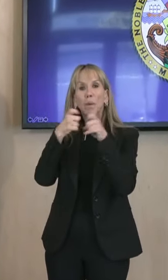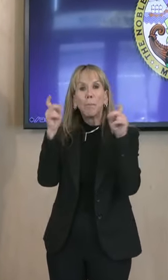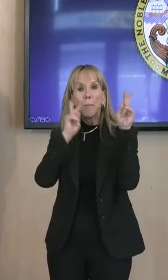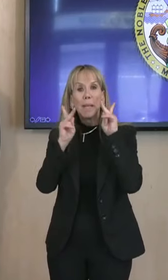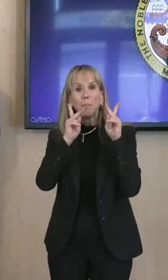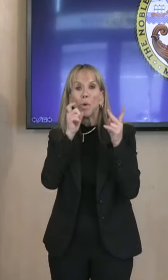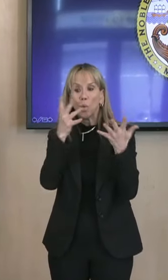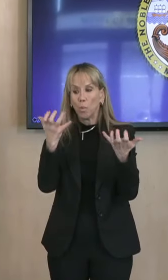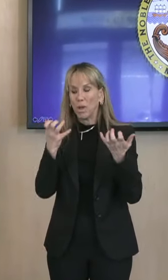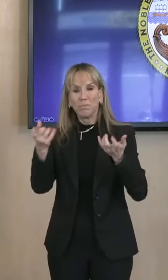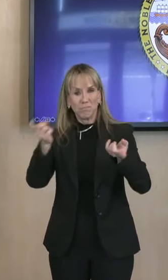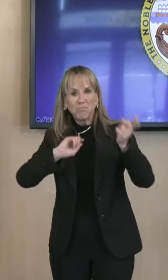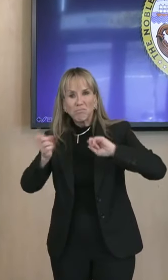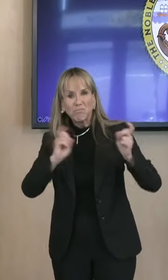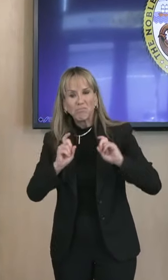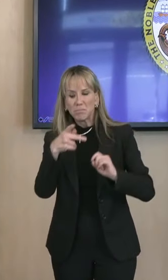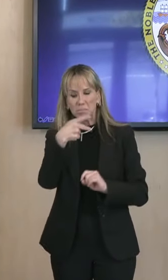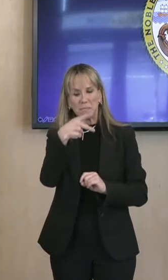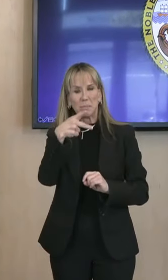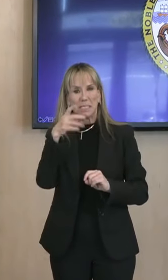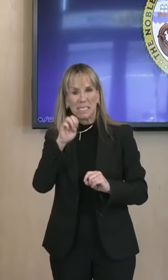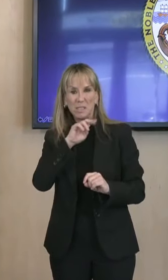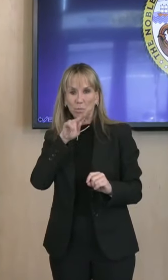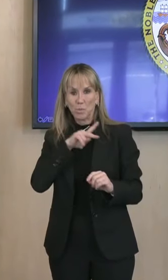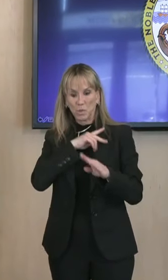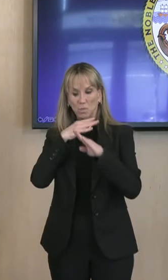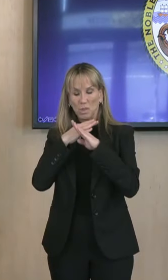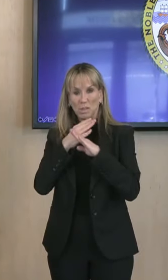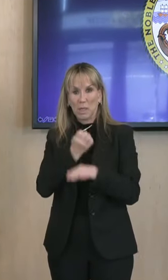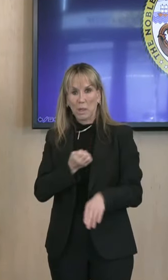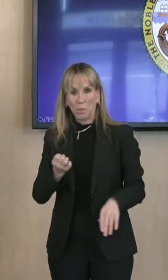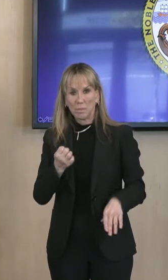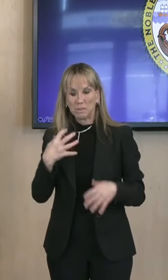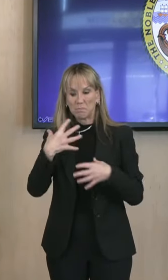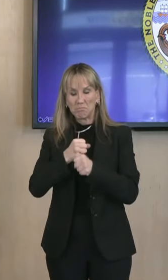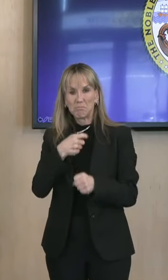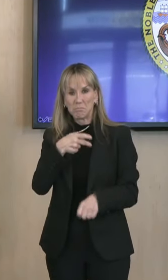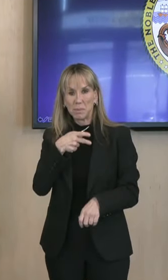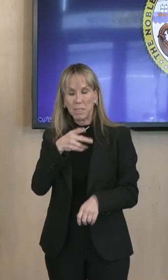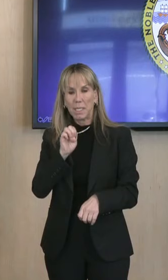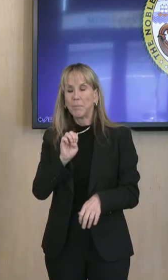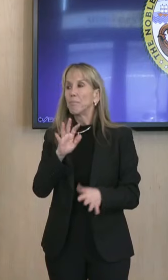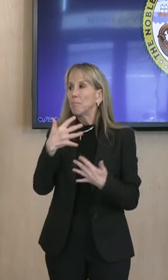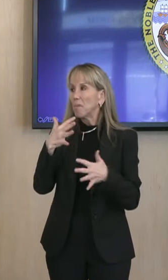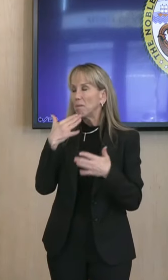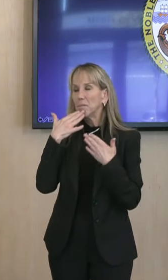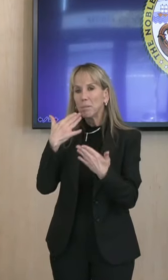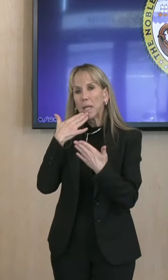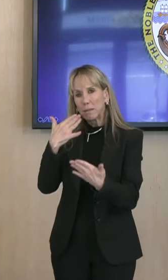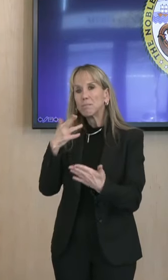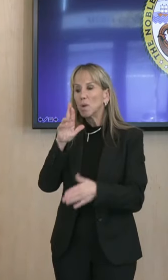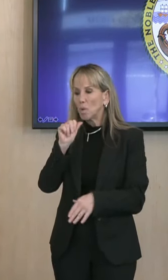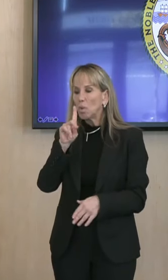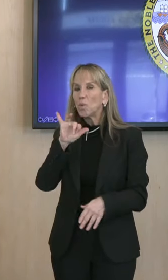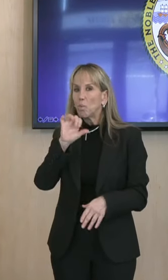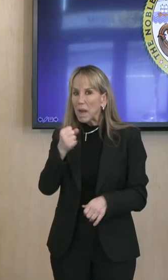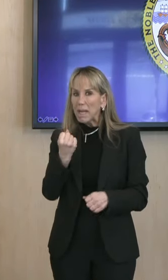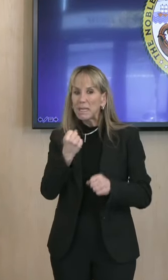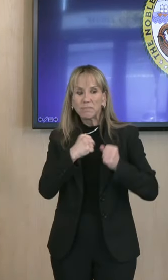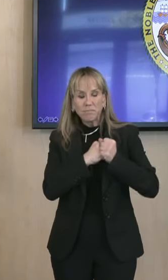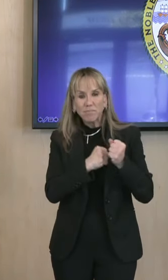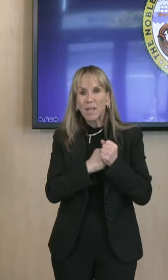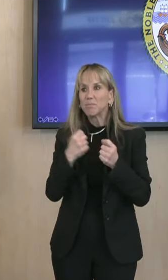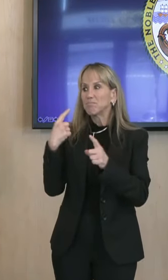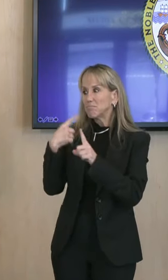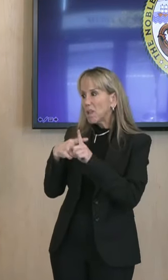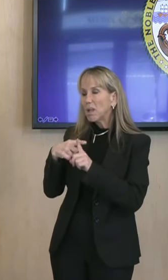donate personal protective equipment. And thankfully, Rady's Foundation has stepped up along with the Rock Church